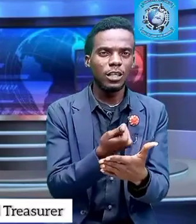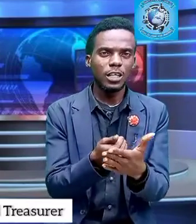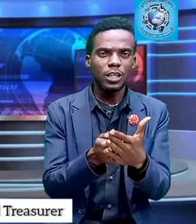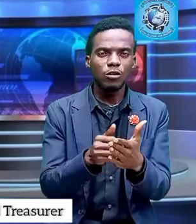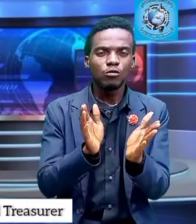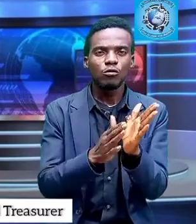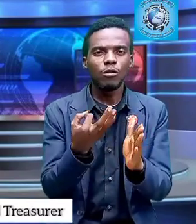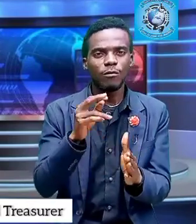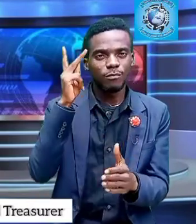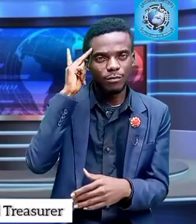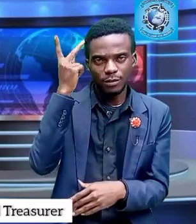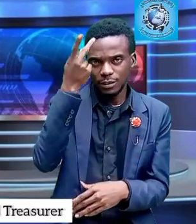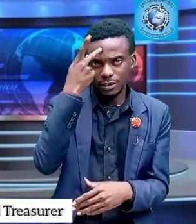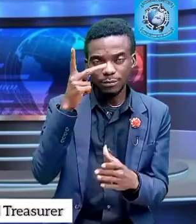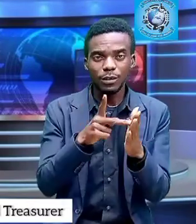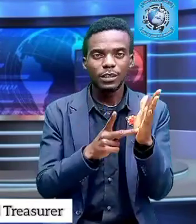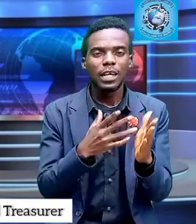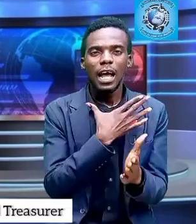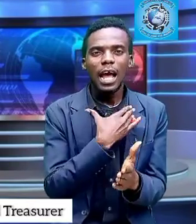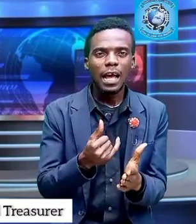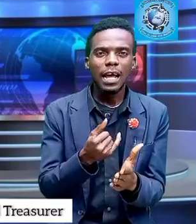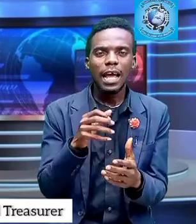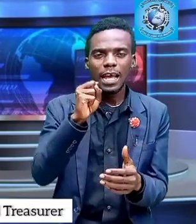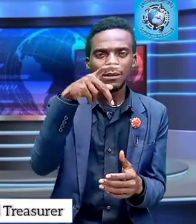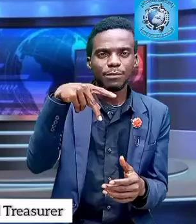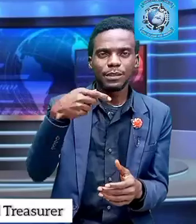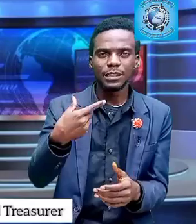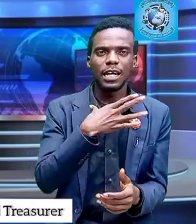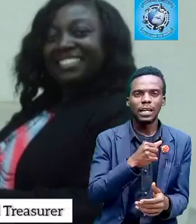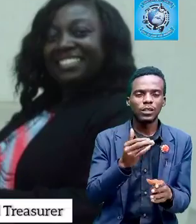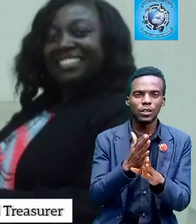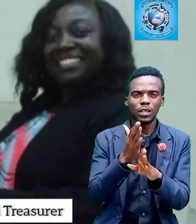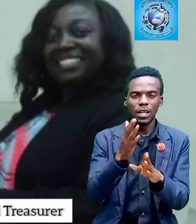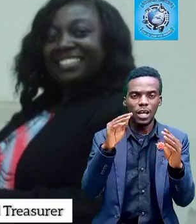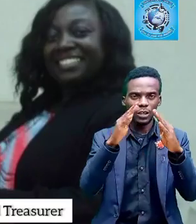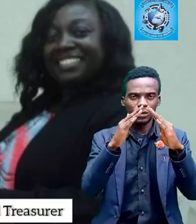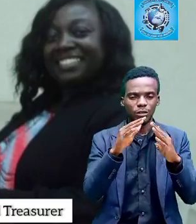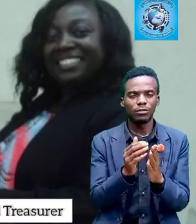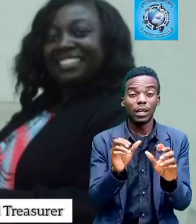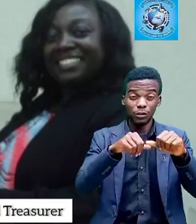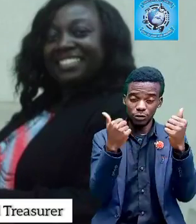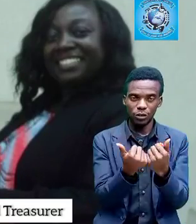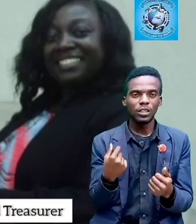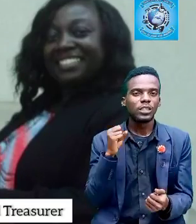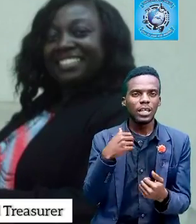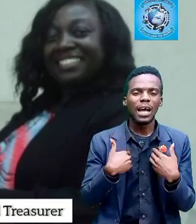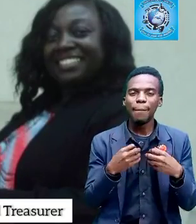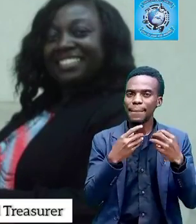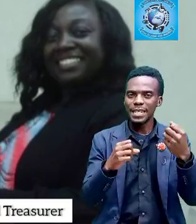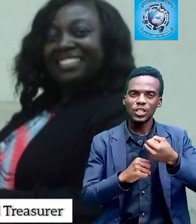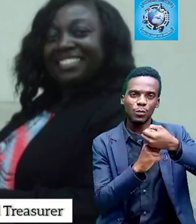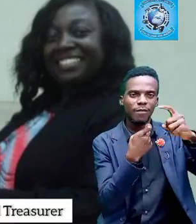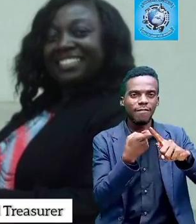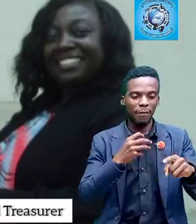Policies and Governance, SPPG, an online association. She got massive support from